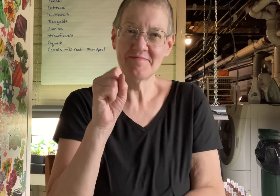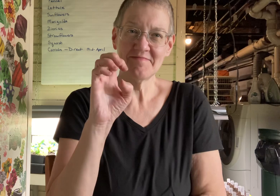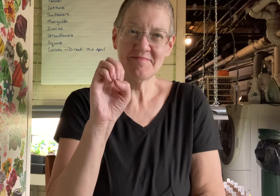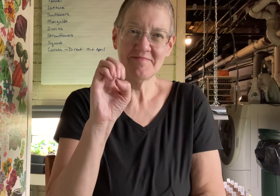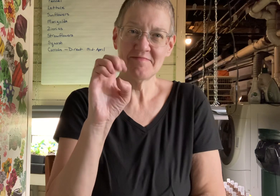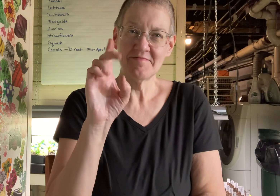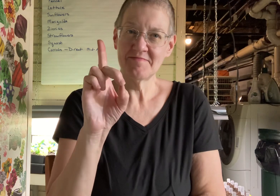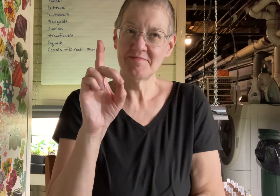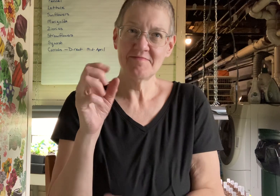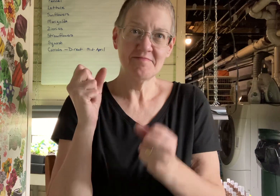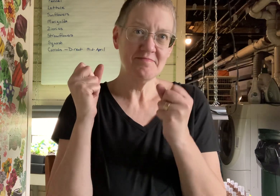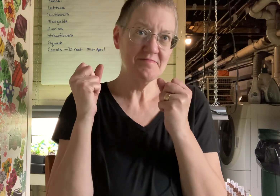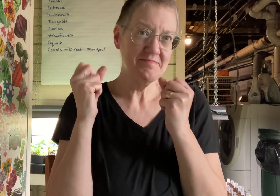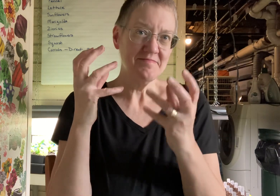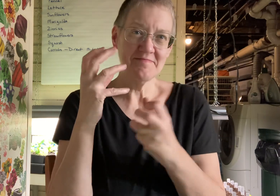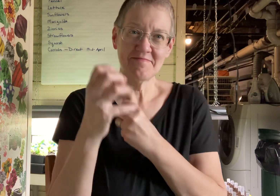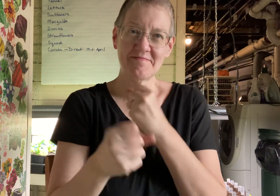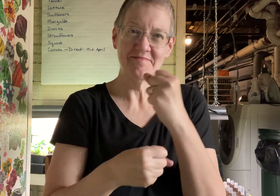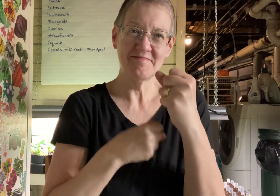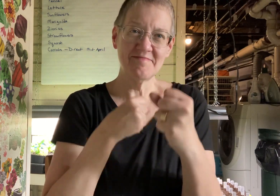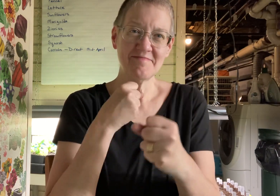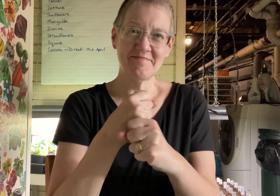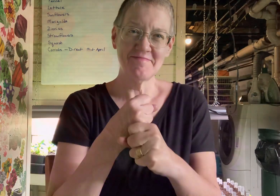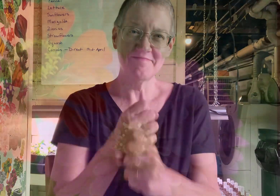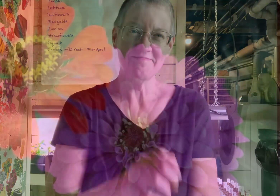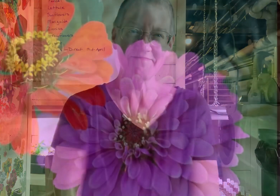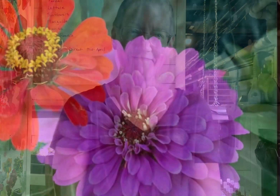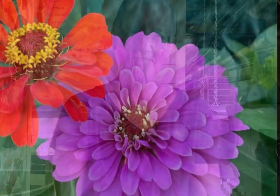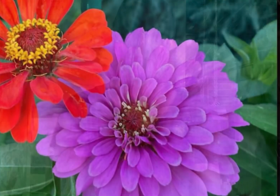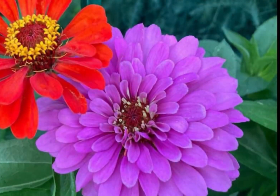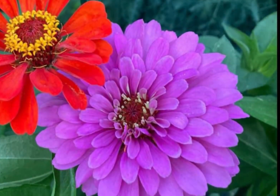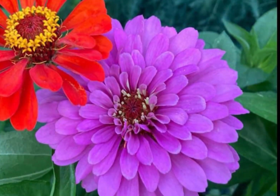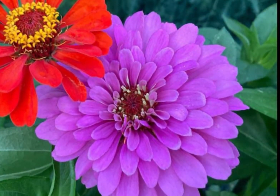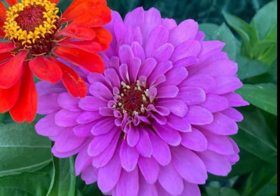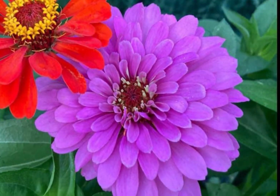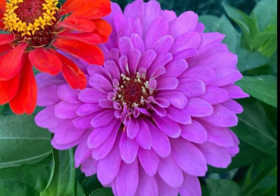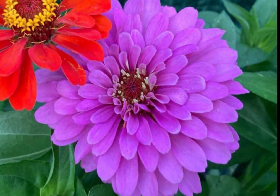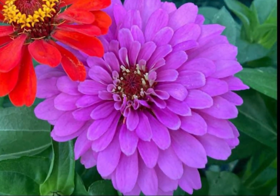And I've used my own saved seeds for many, many years.